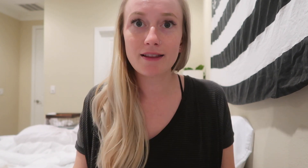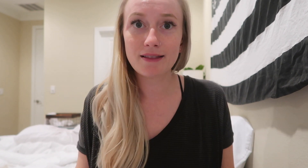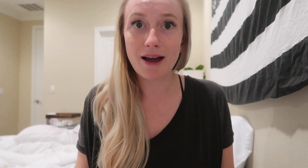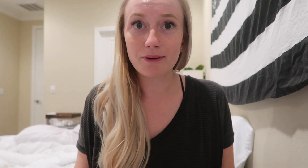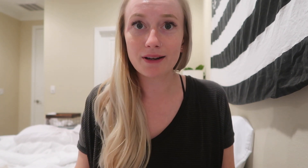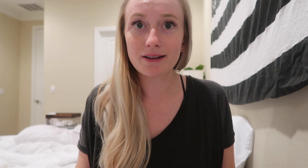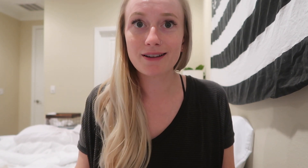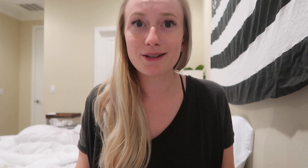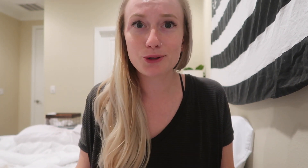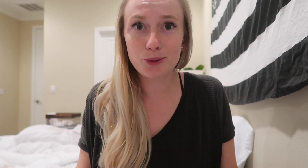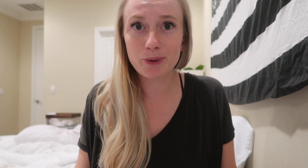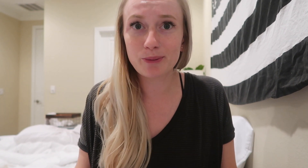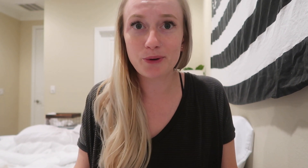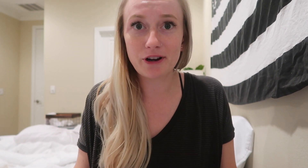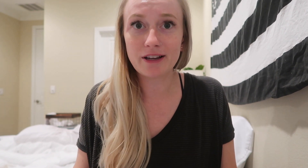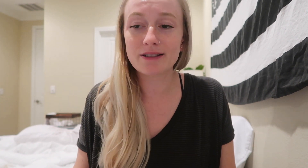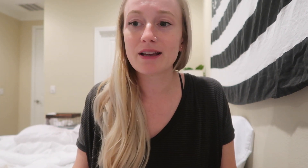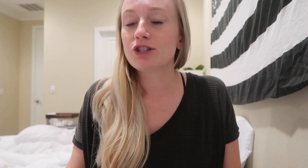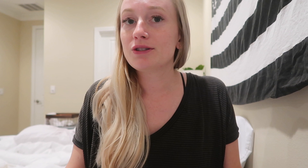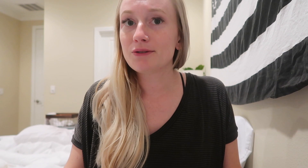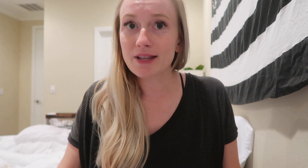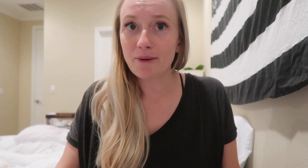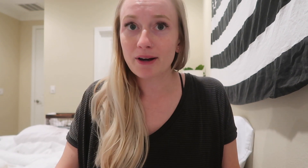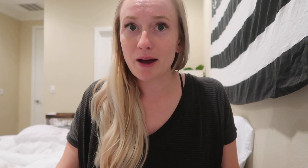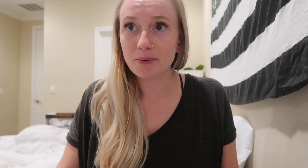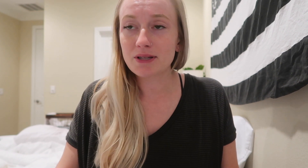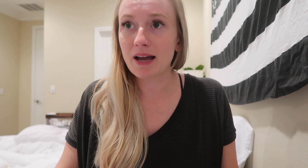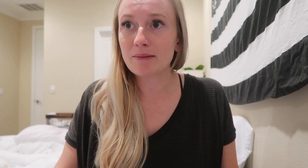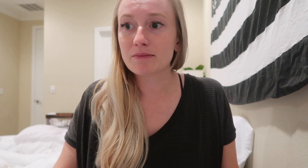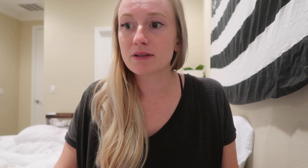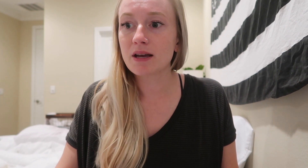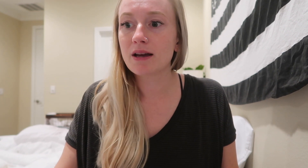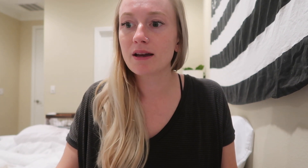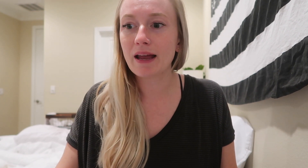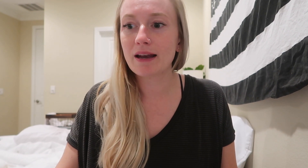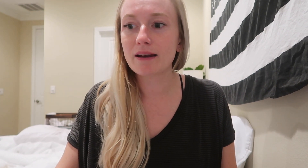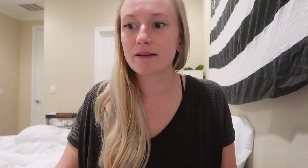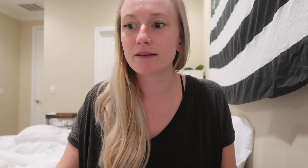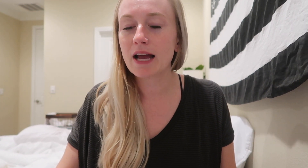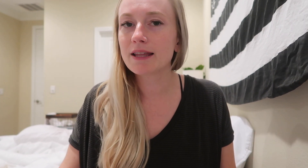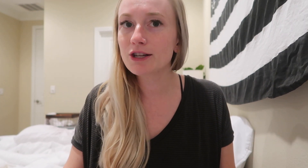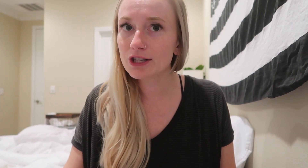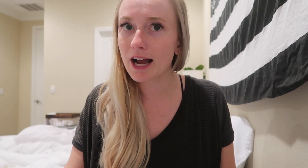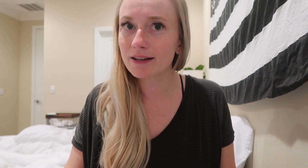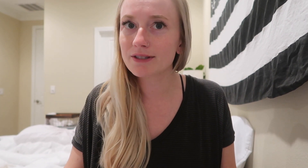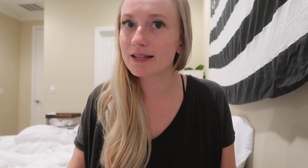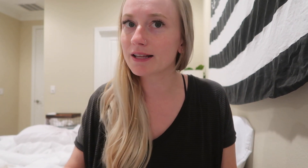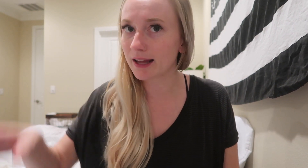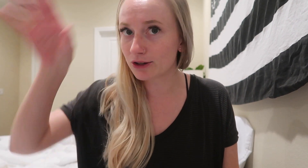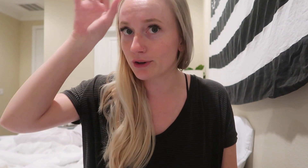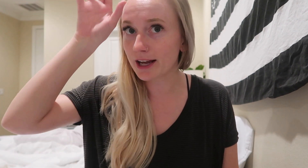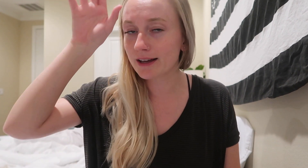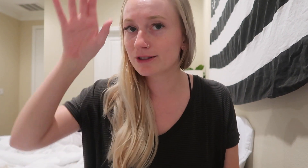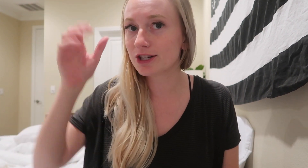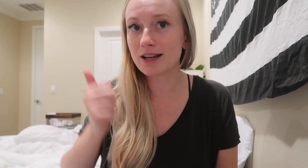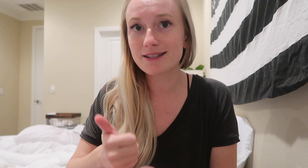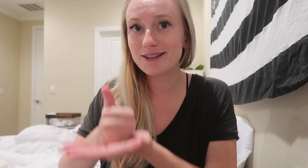think that one is super important. She's used that one a couple times, and I think she kind of does it like drink. She doesn't use